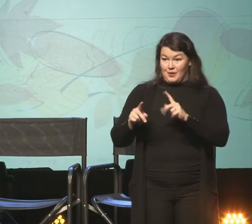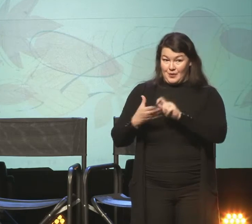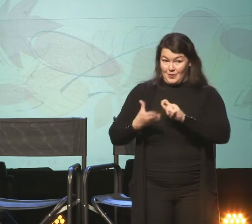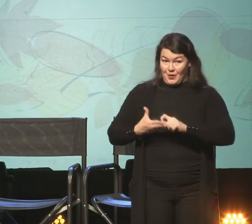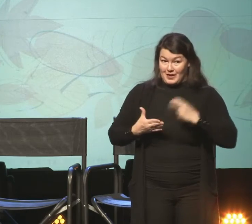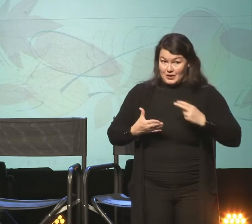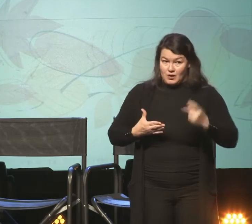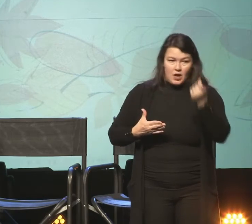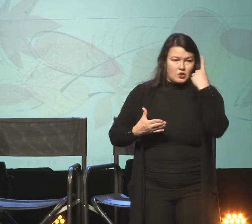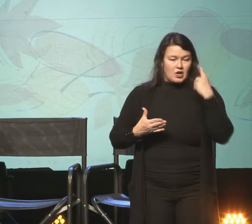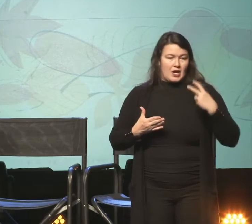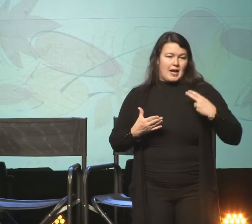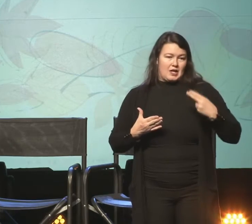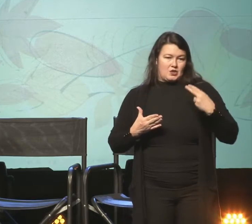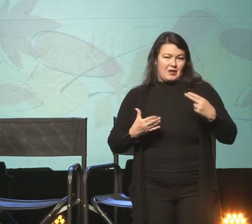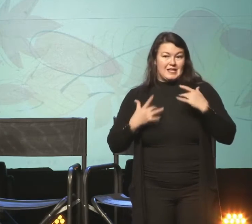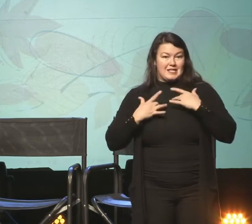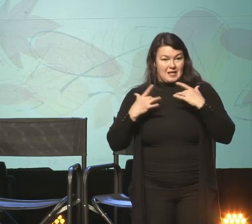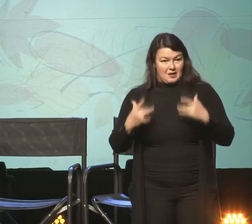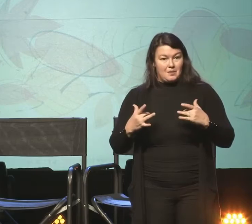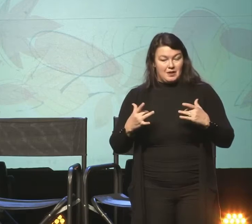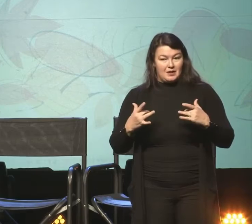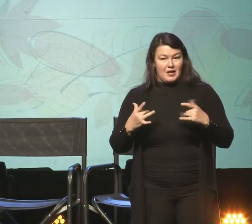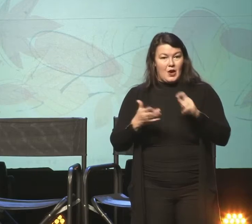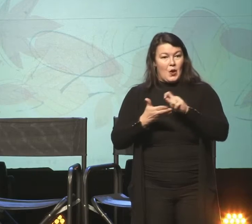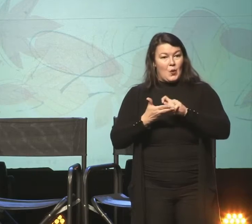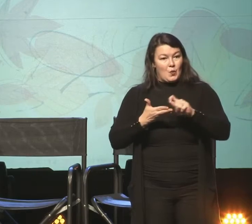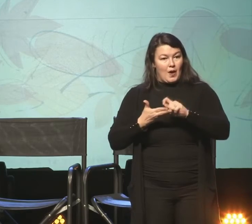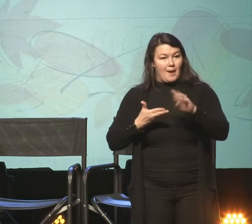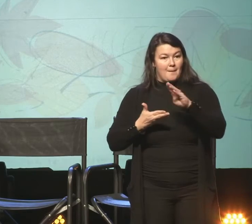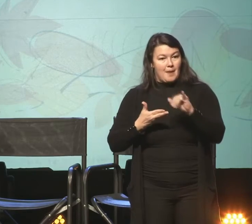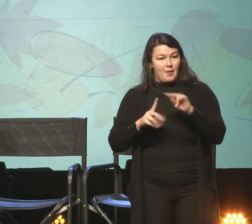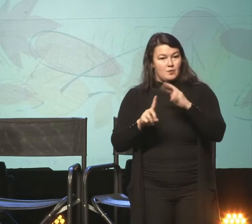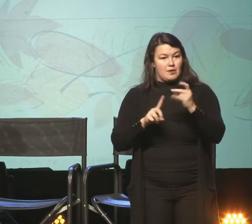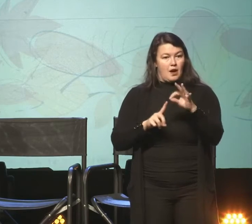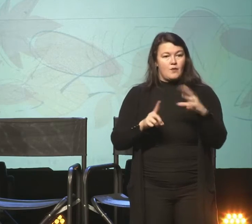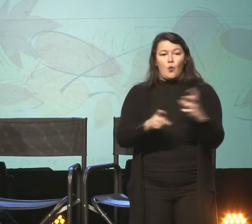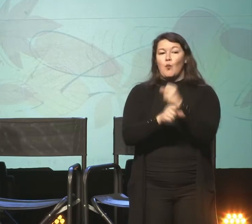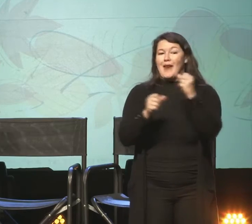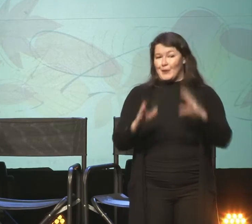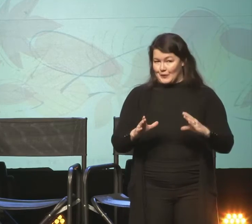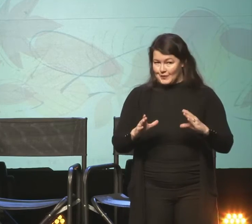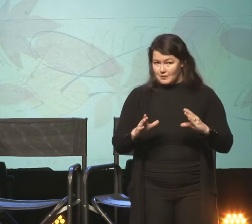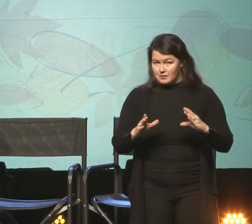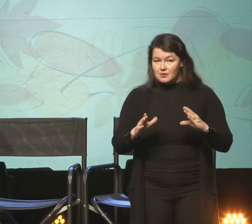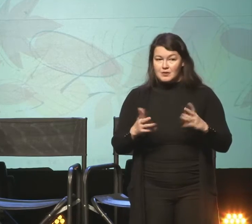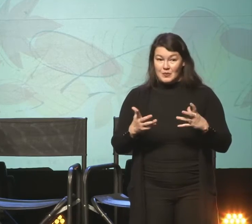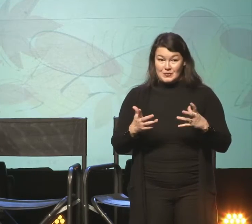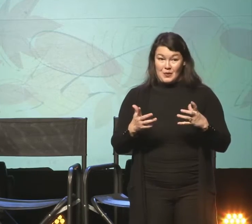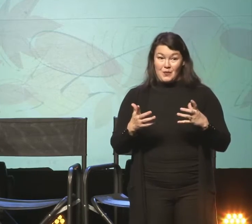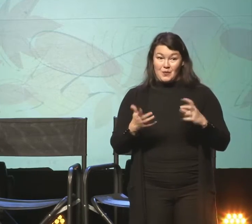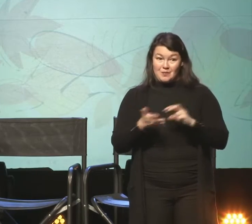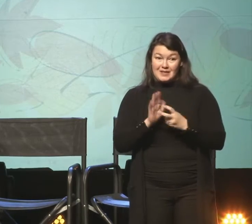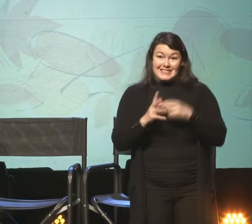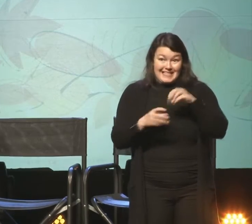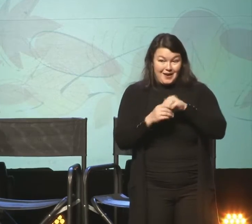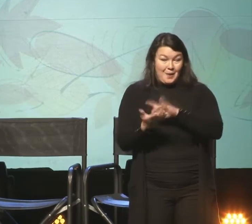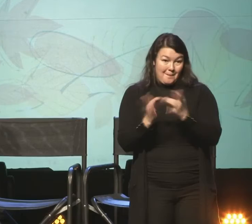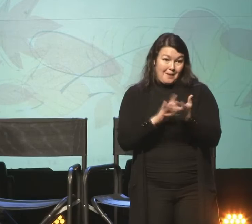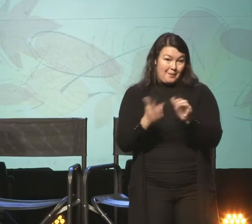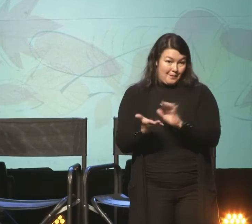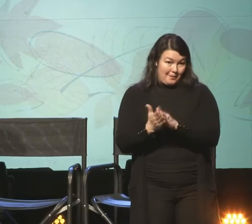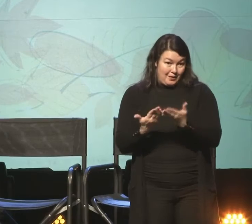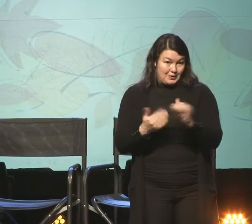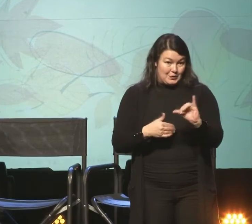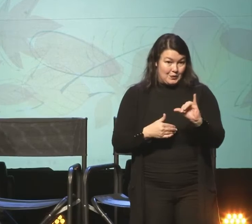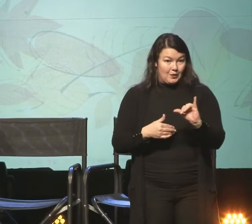remember that history is generally written from the side of the winners, okay? So from the side of the winners, this happens even in the Bible, Saul was a